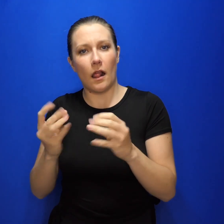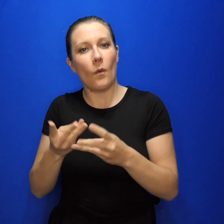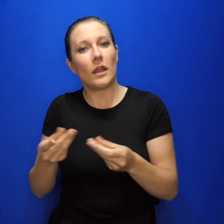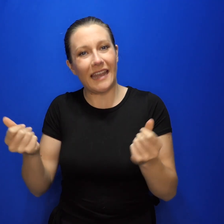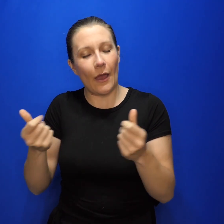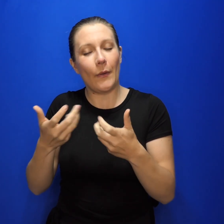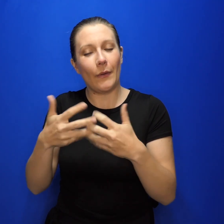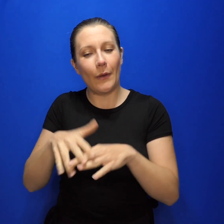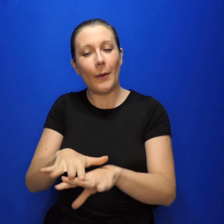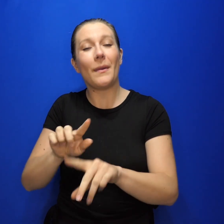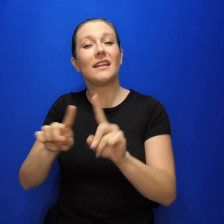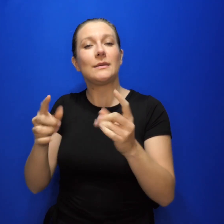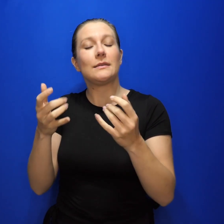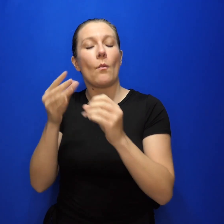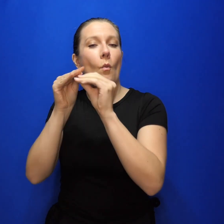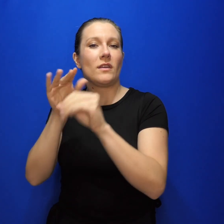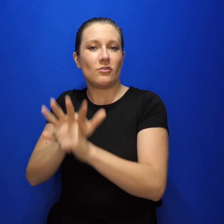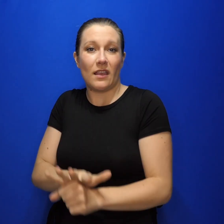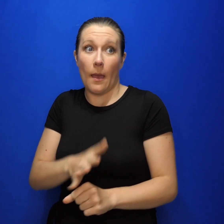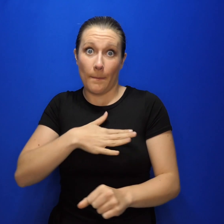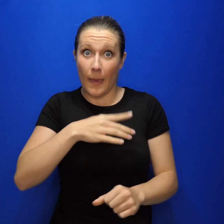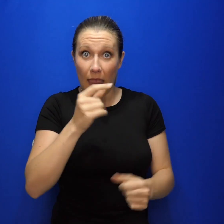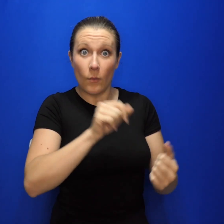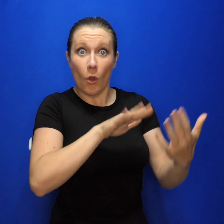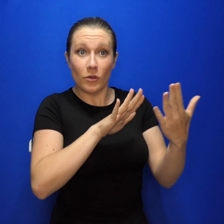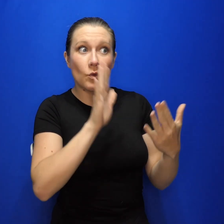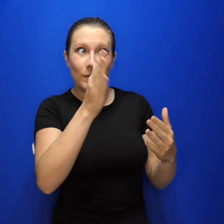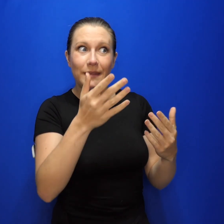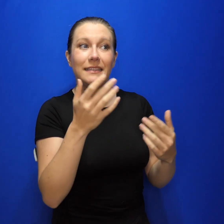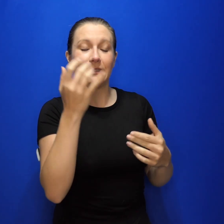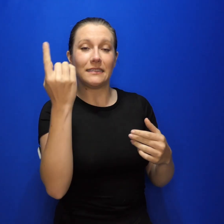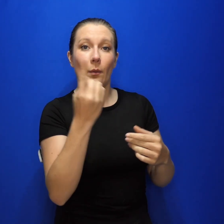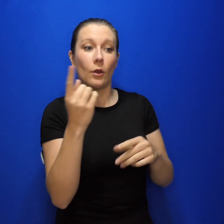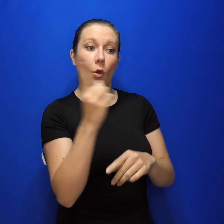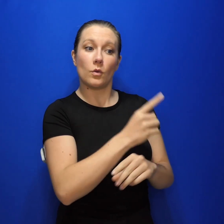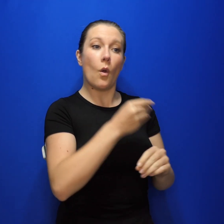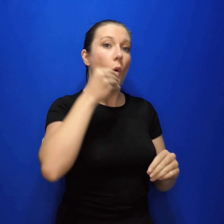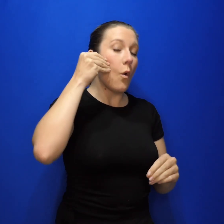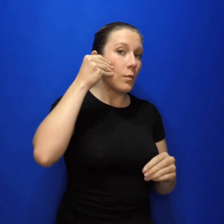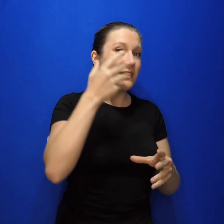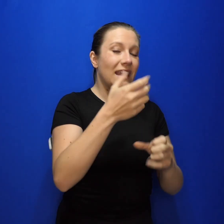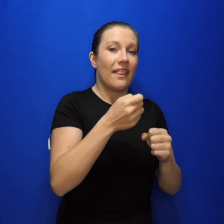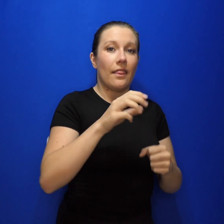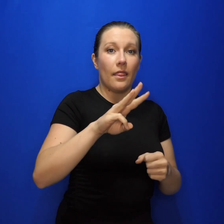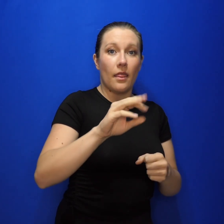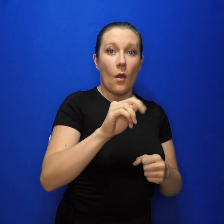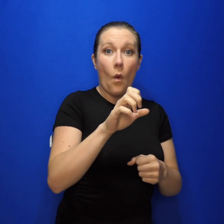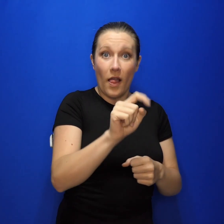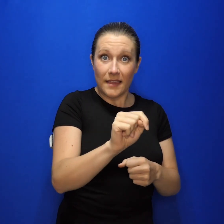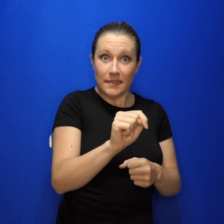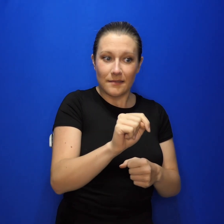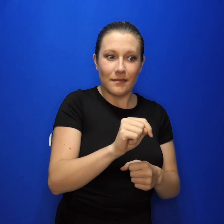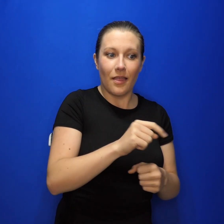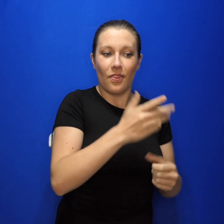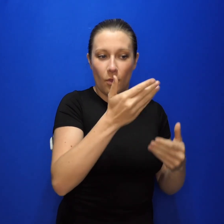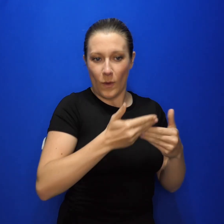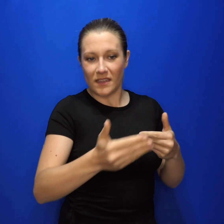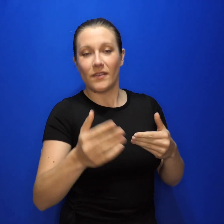It was just a little more stressful. My strategy would have been somebody goes home to get food, get the wallet. The rest of us go into the restaurant